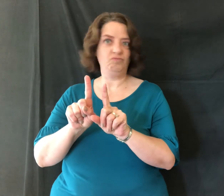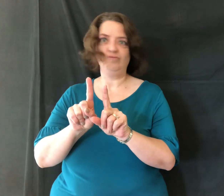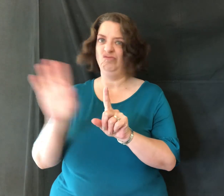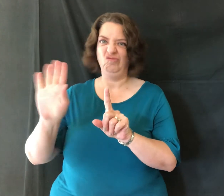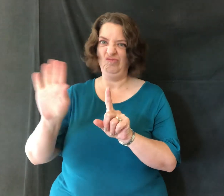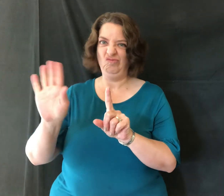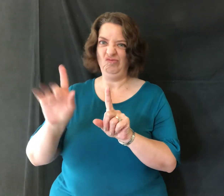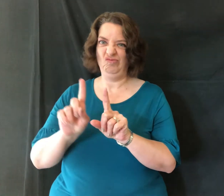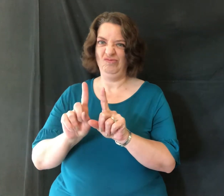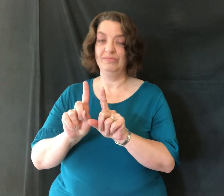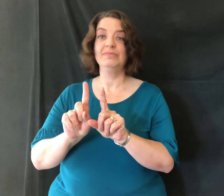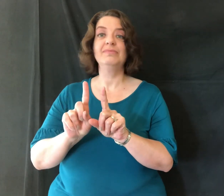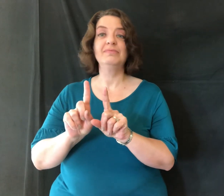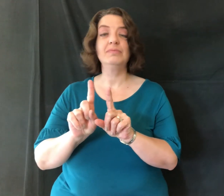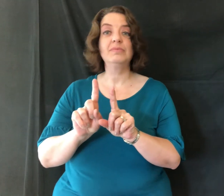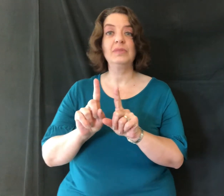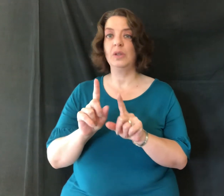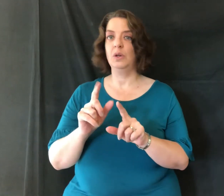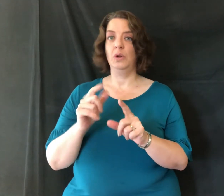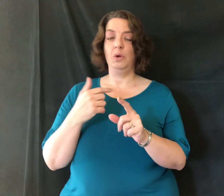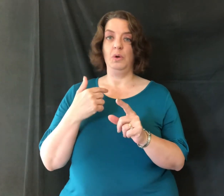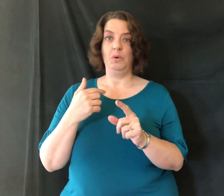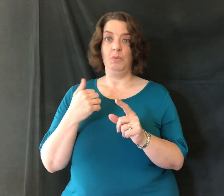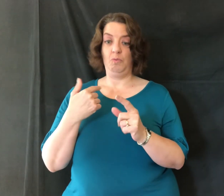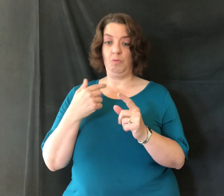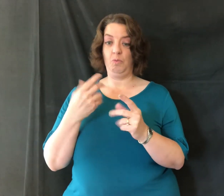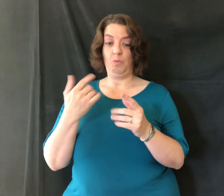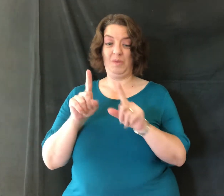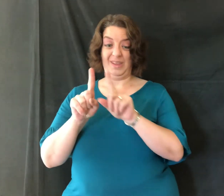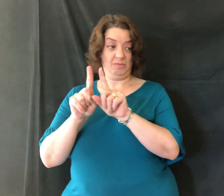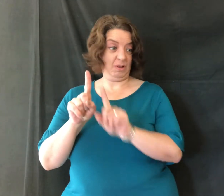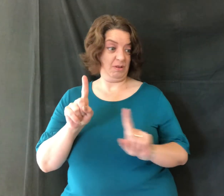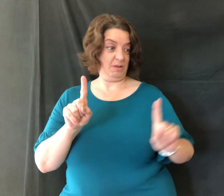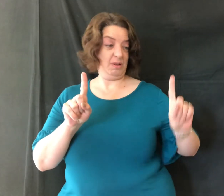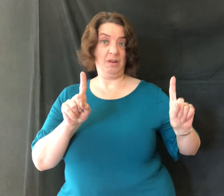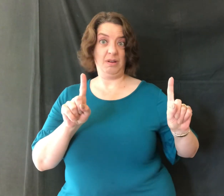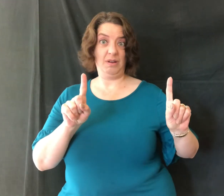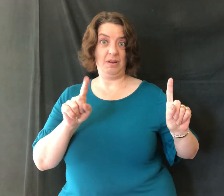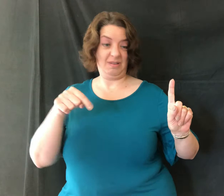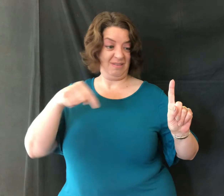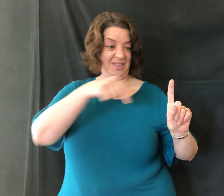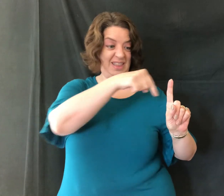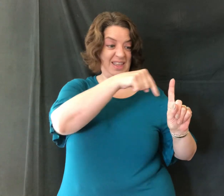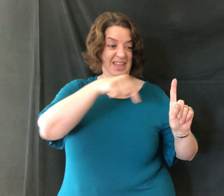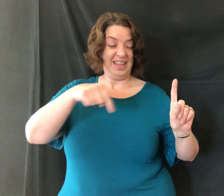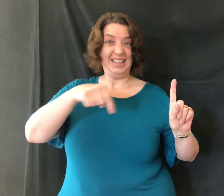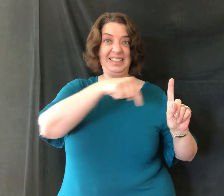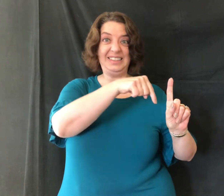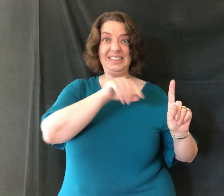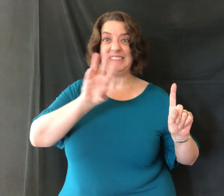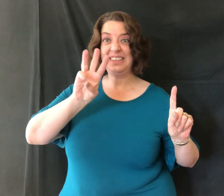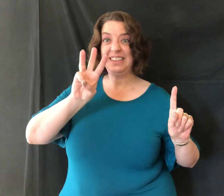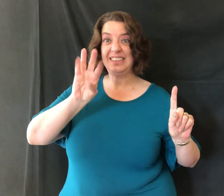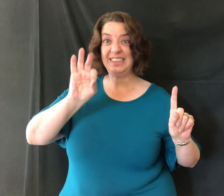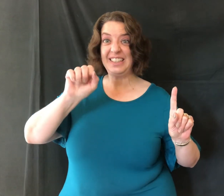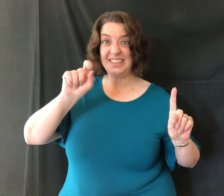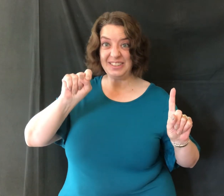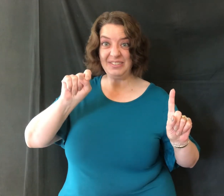So here's how I can couch that phrase. People shouldn't stand right next to each other. They should separate so that there's 6 feet in